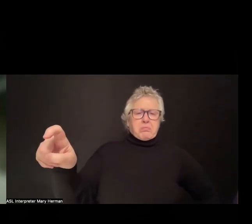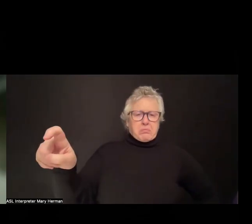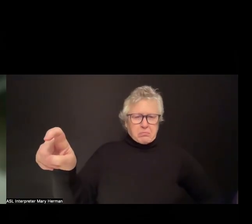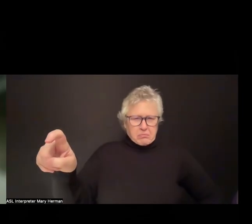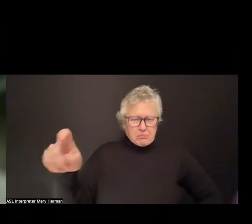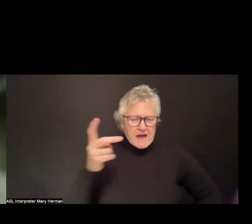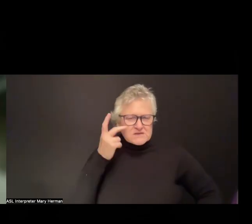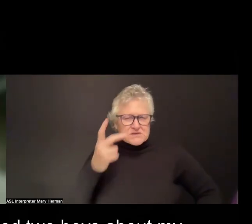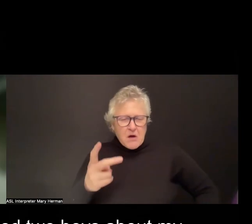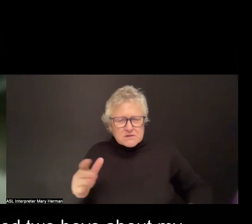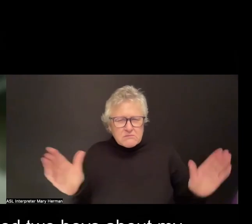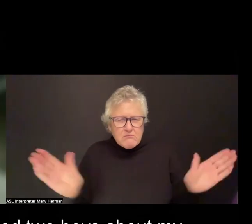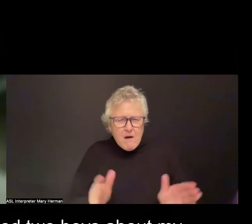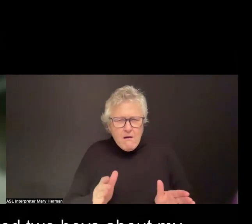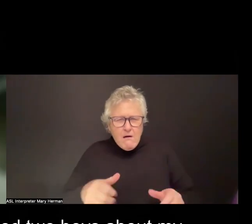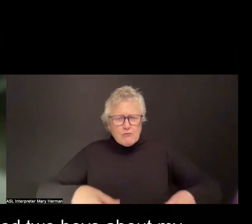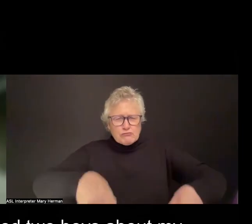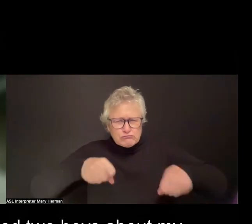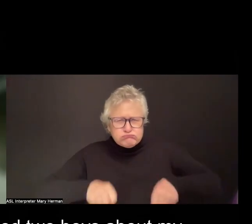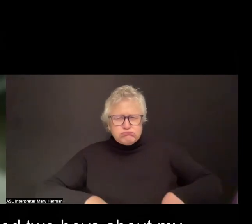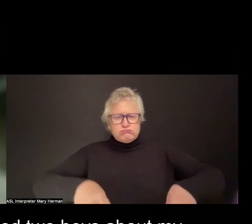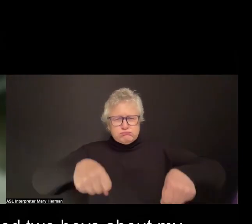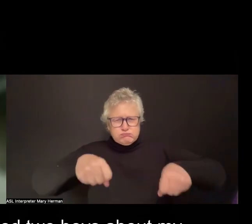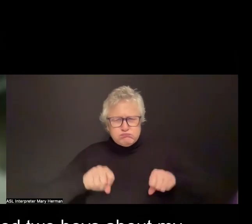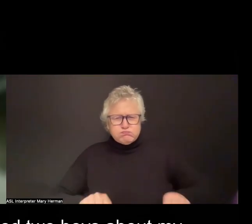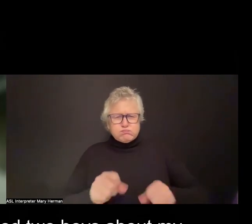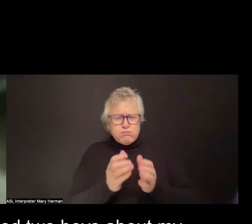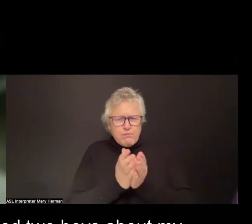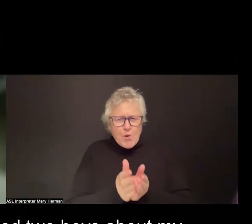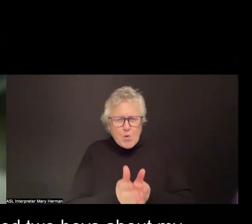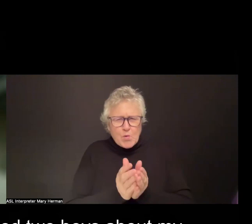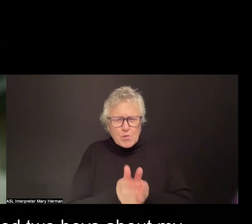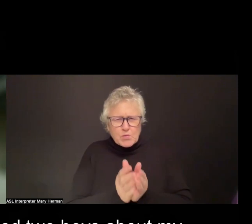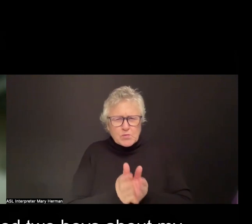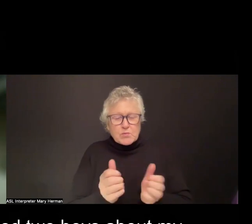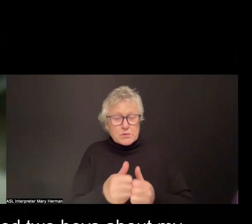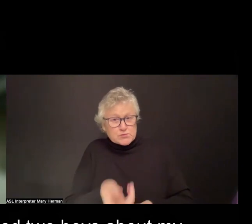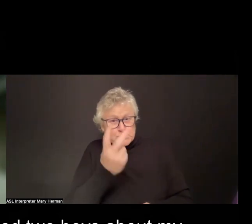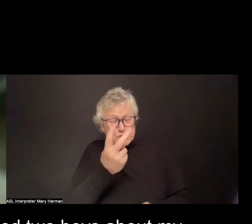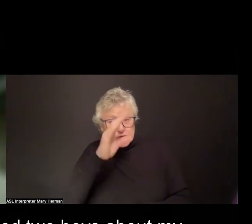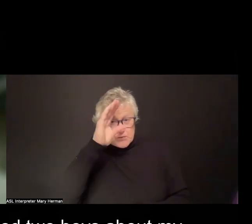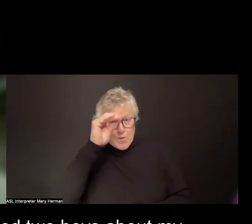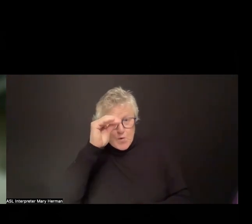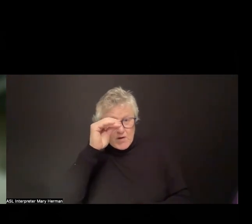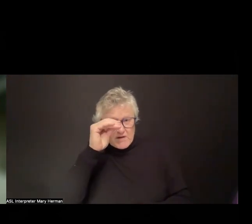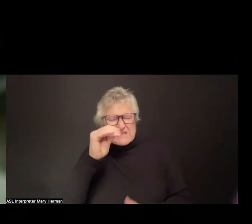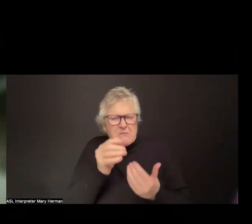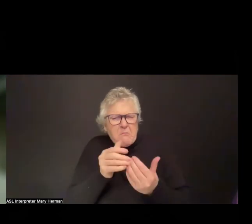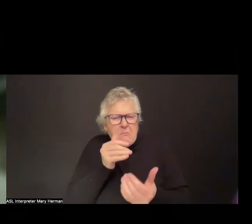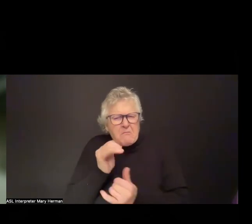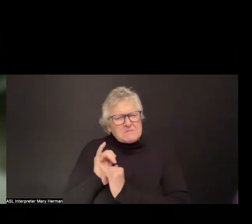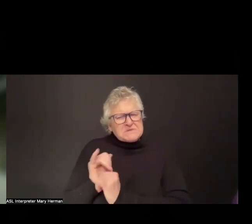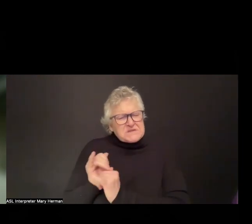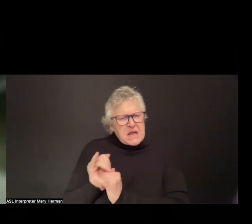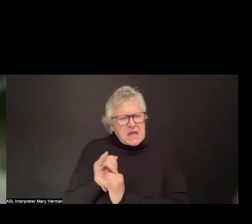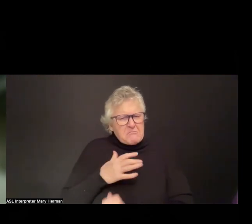in circles. The rowboat contained 2 boys about my own age, 17 or so, not more than 20, in sun-whitened